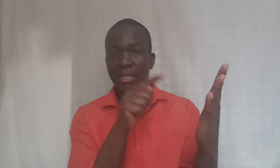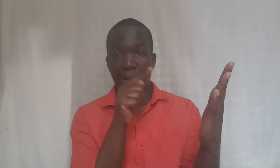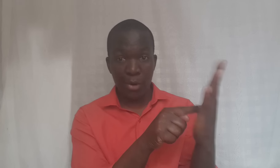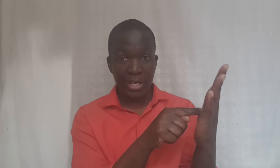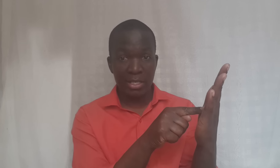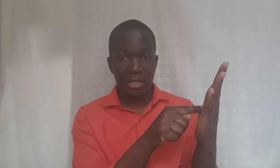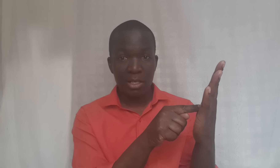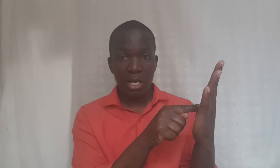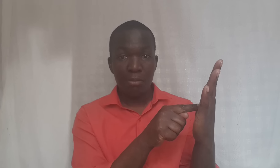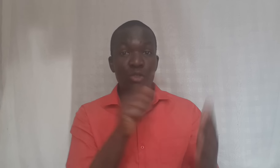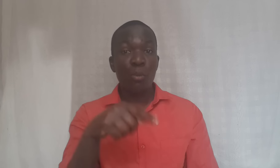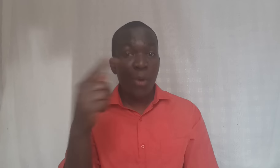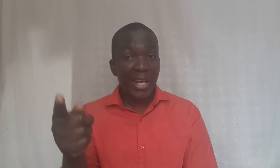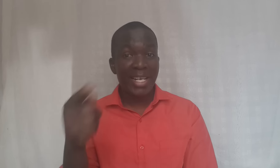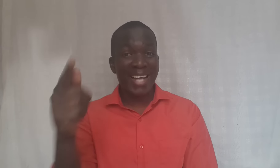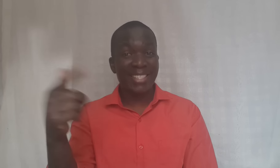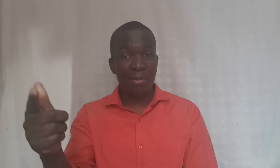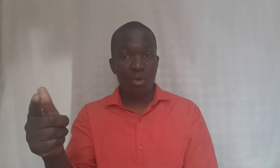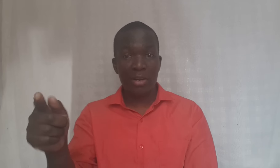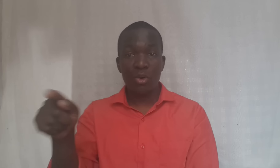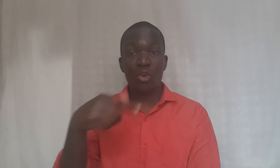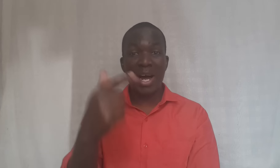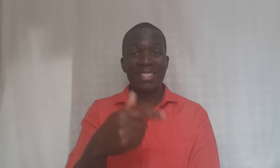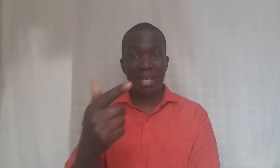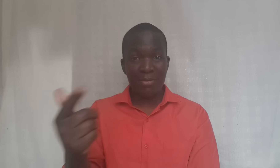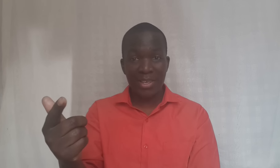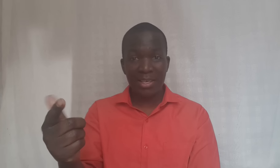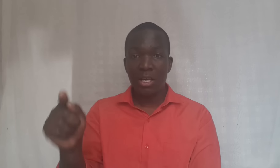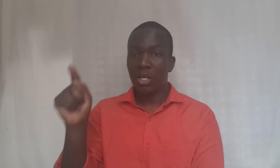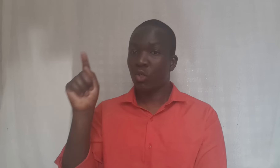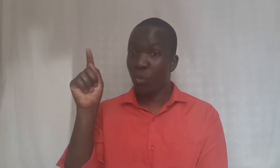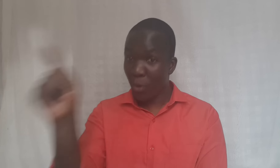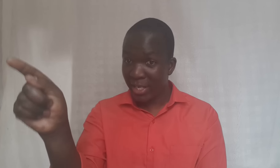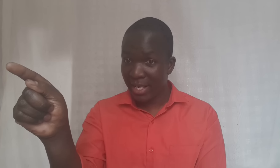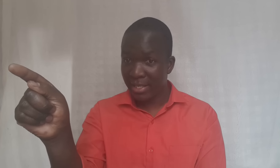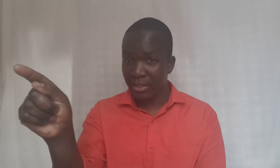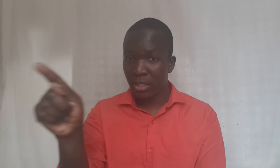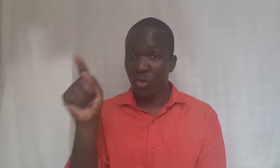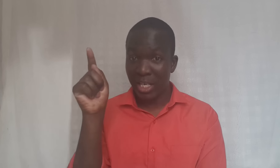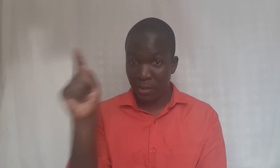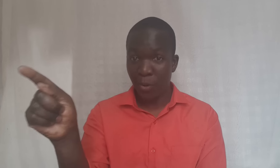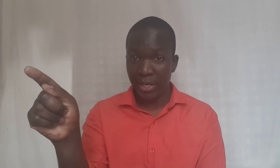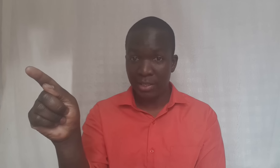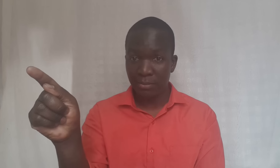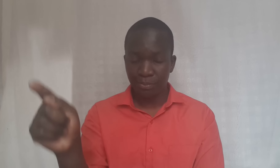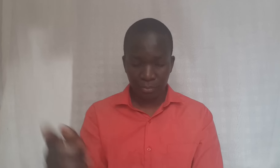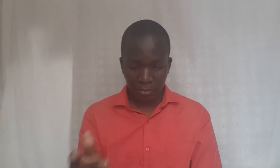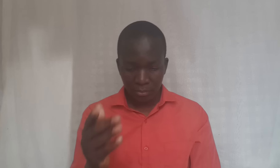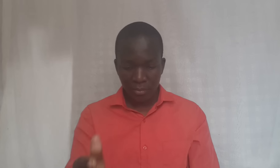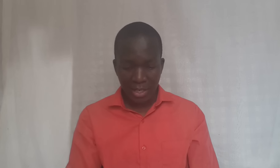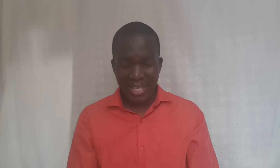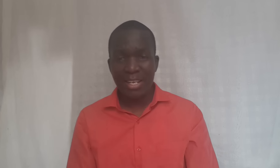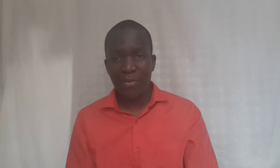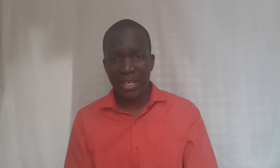a point. But to point at someone or at something, so you point like this. You just point. Get the